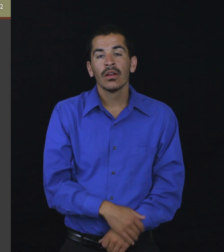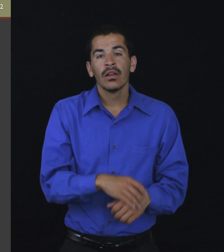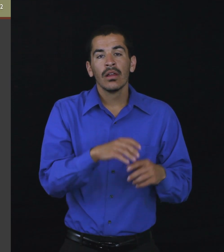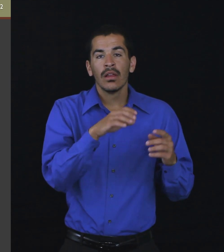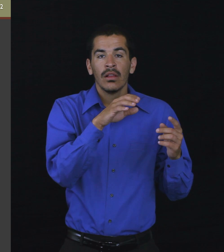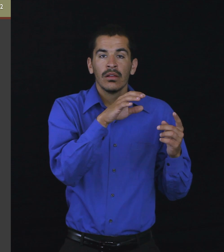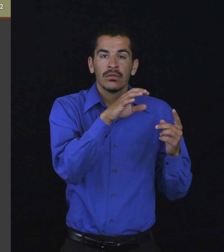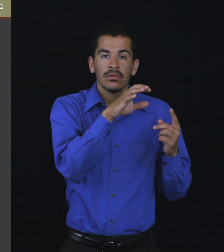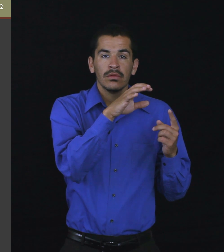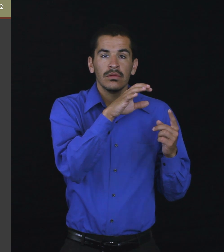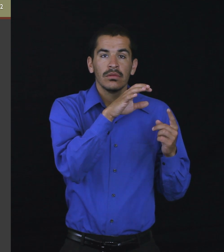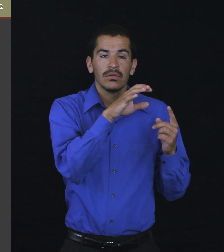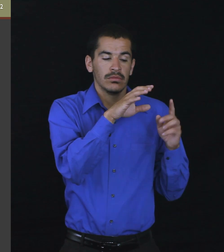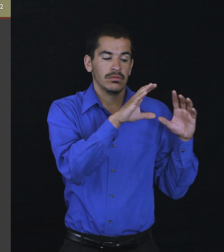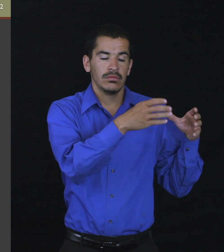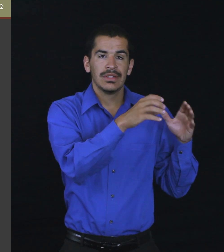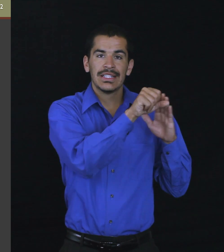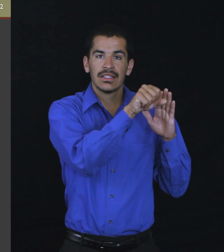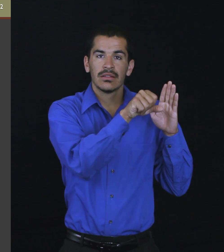continued.